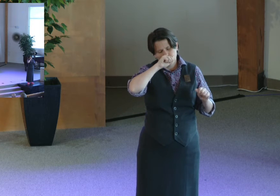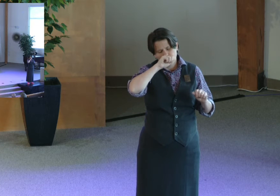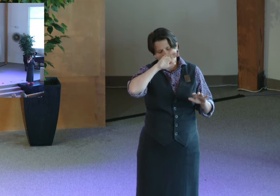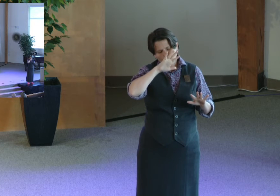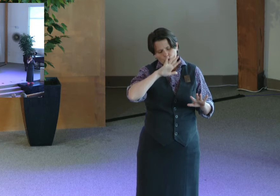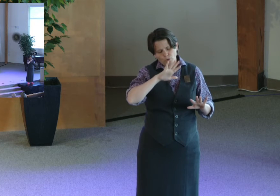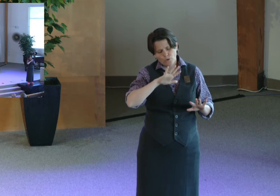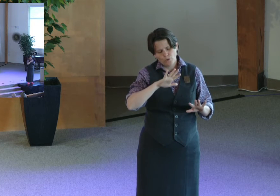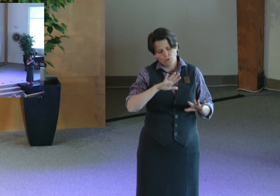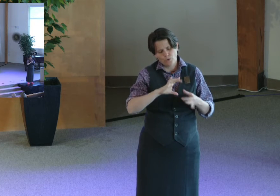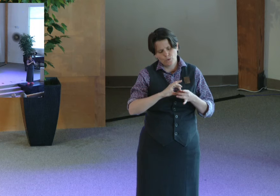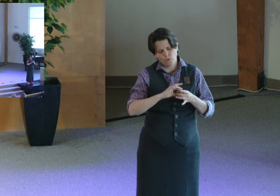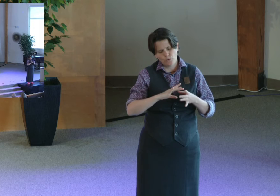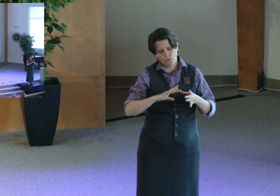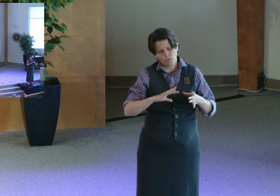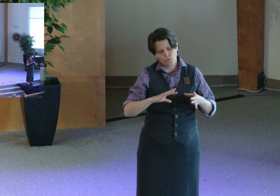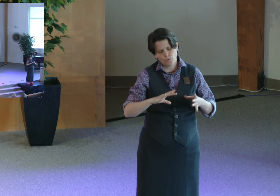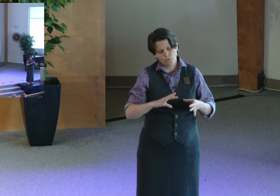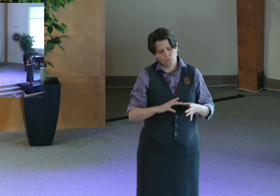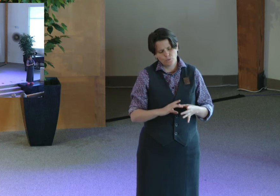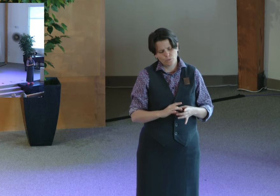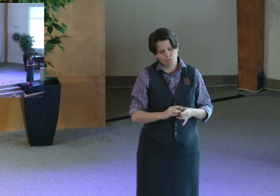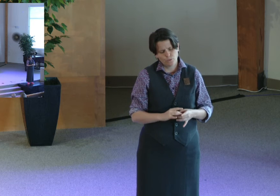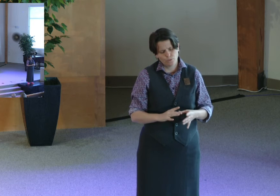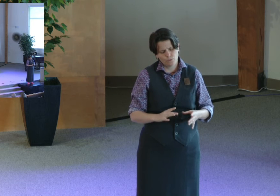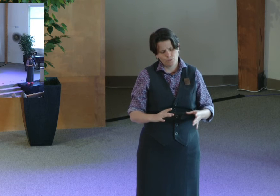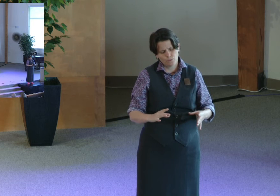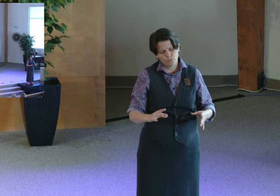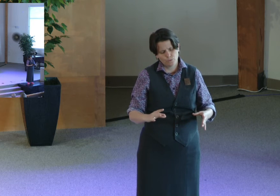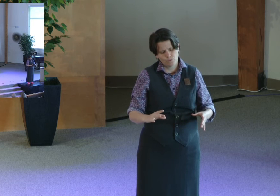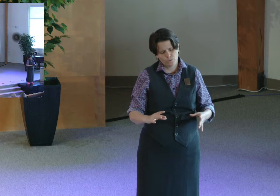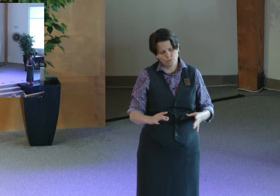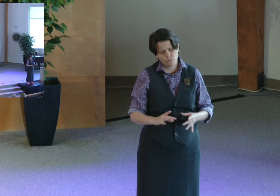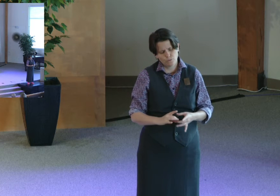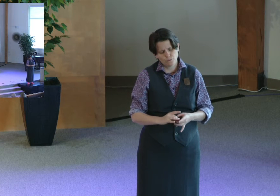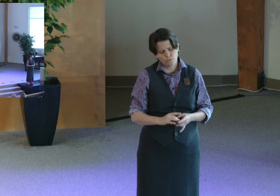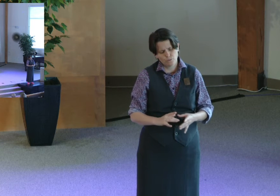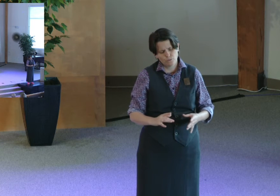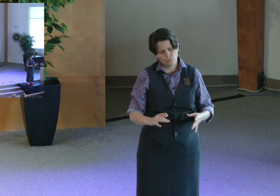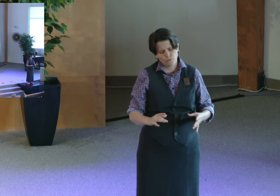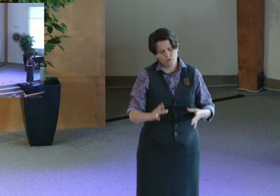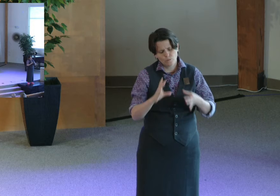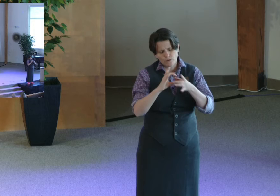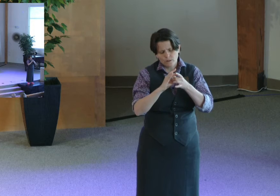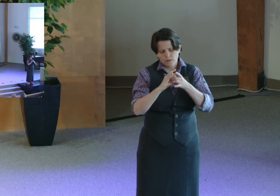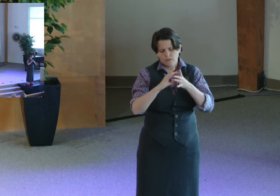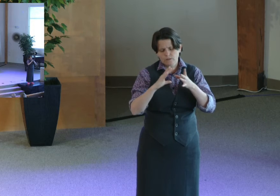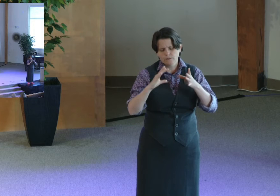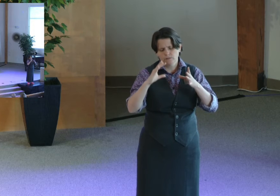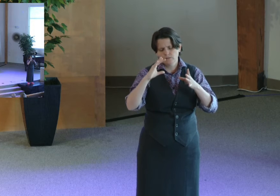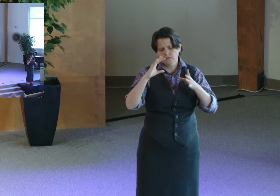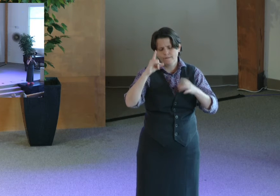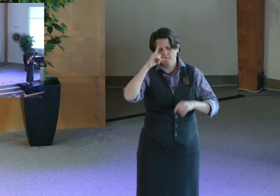any false beliefs that separate you from your truth.